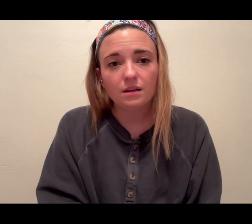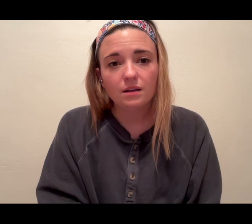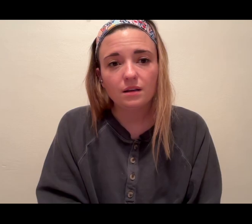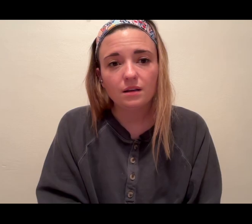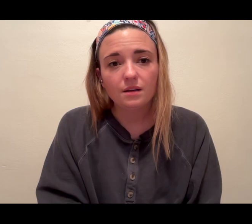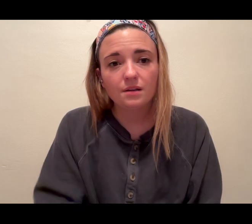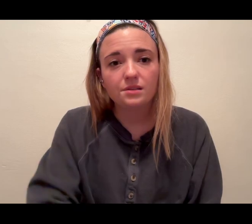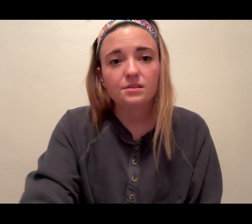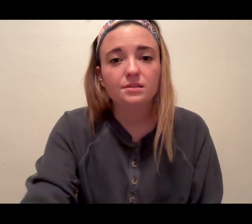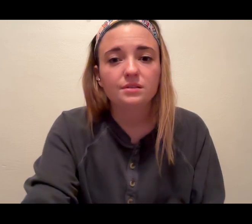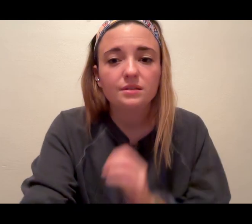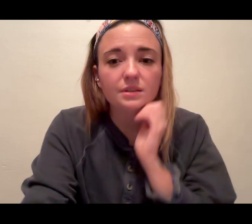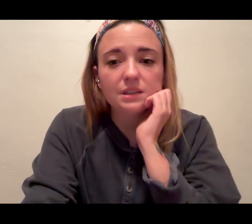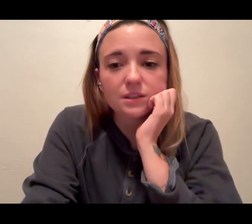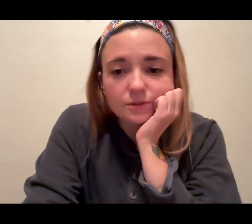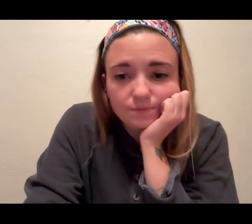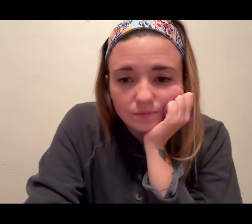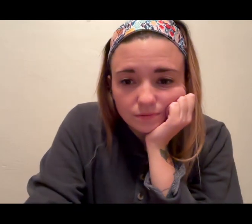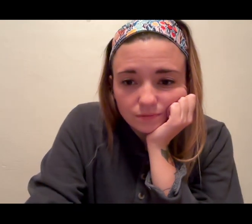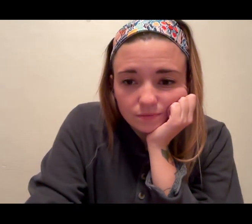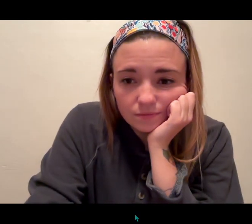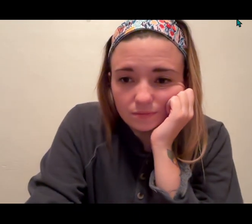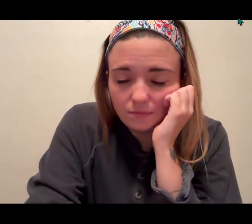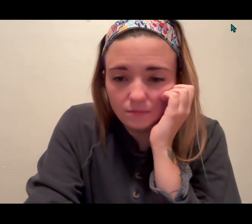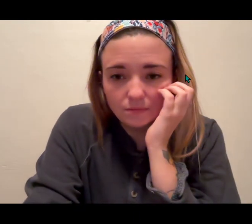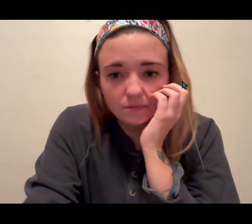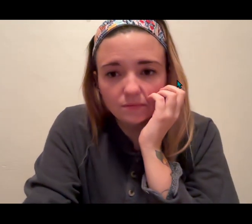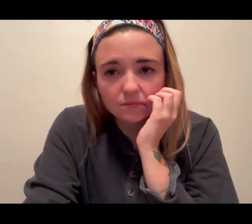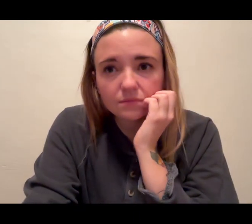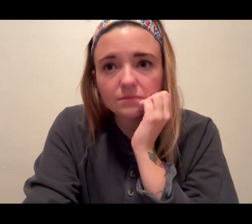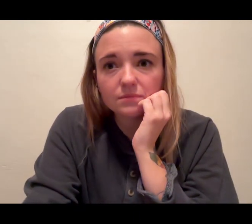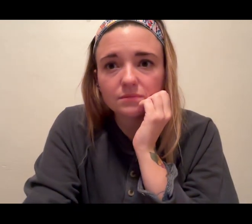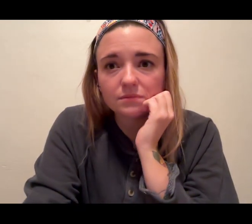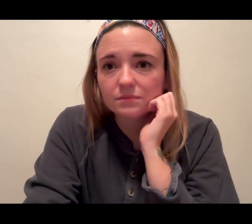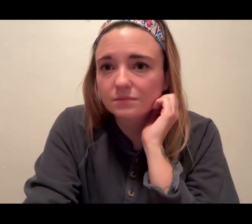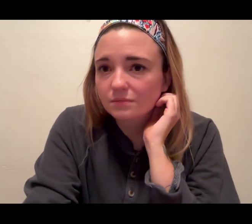there. So what we did is we factored as much as we could here.